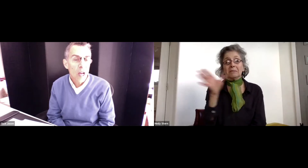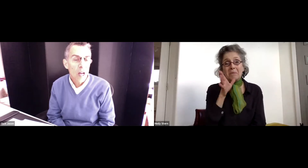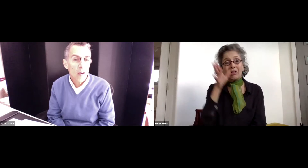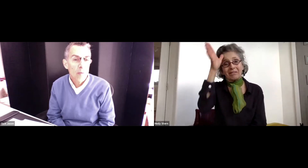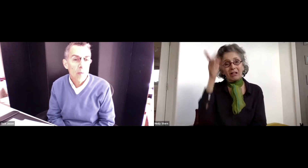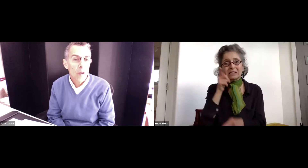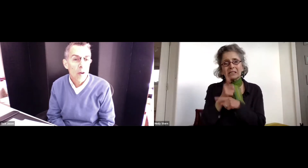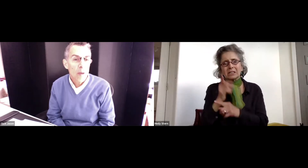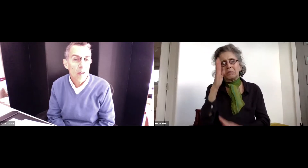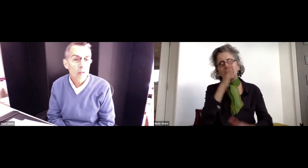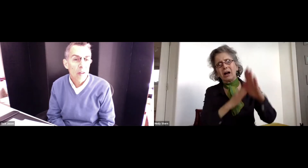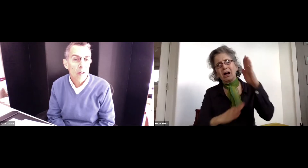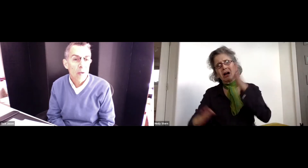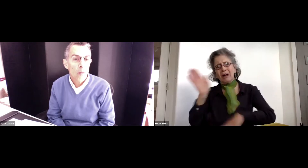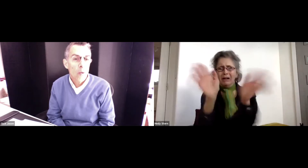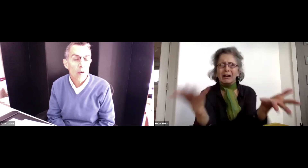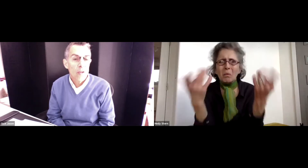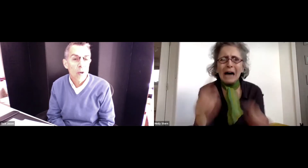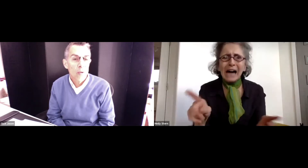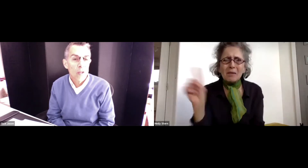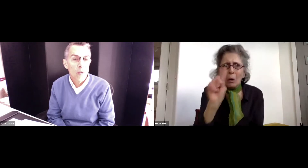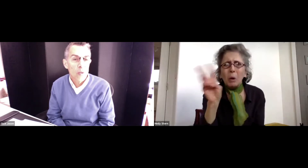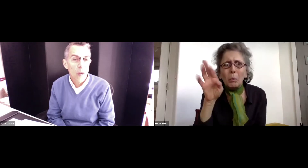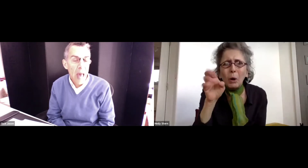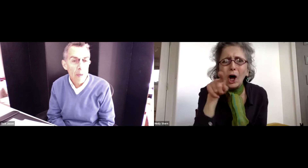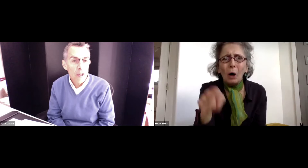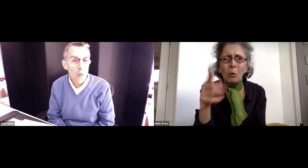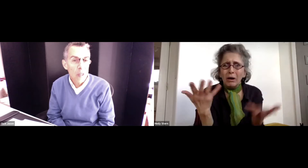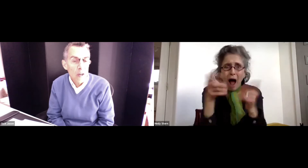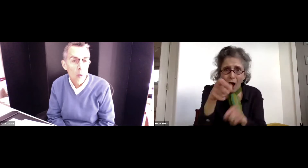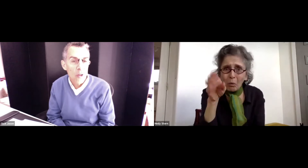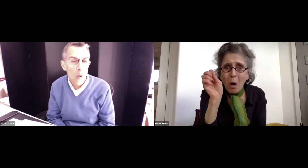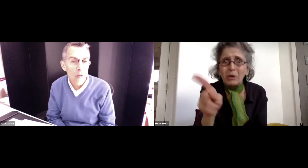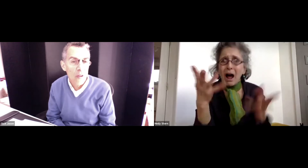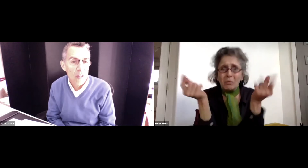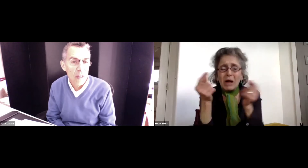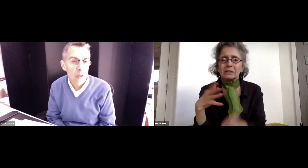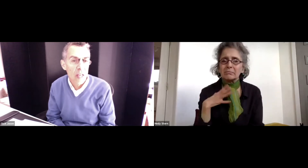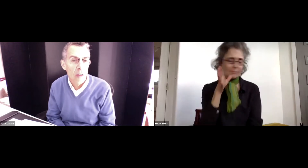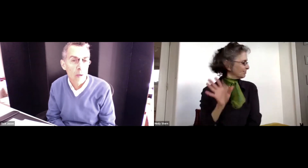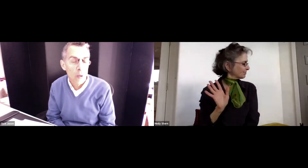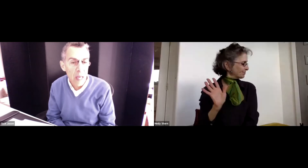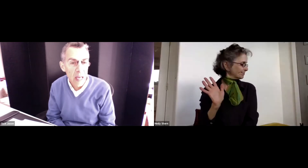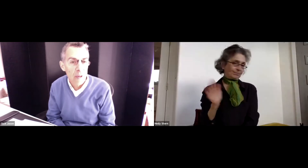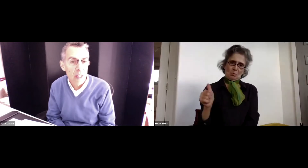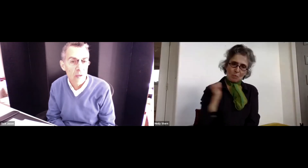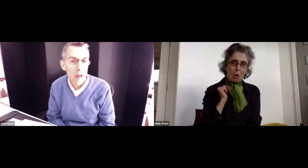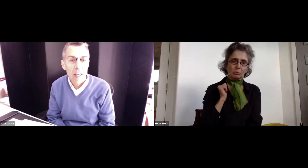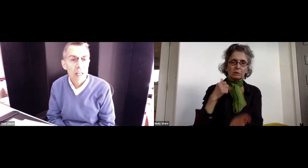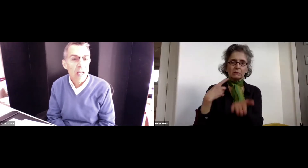home, her mother and father were so distressed. What happened to you? We didn't know where you were for these last few days. How are you okay? Everything is fine. And